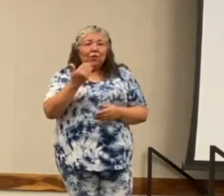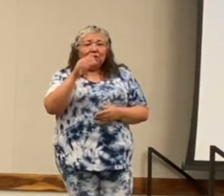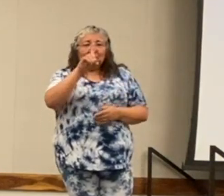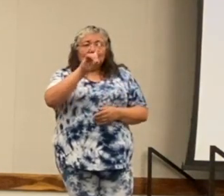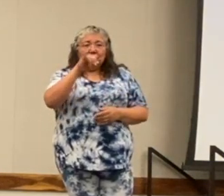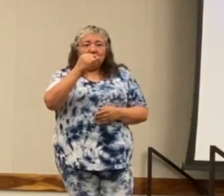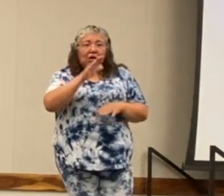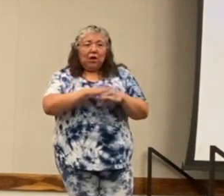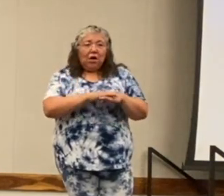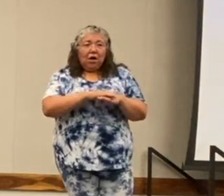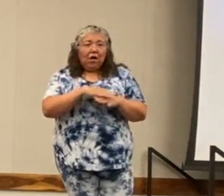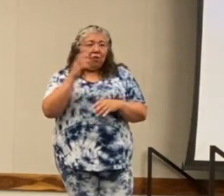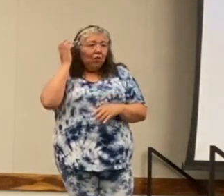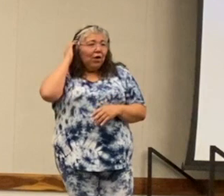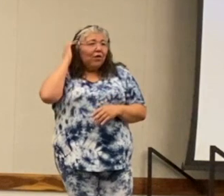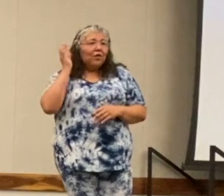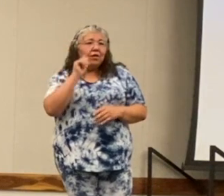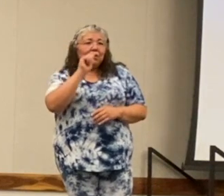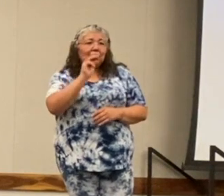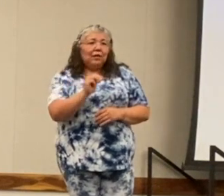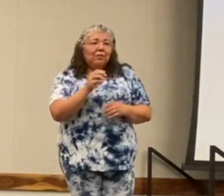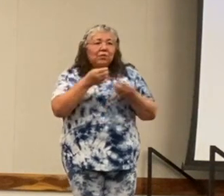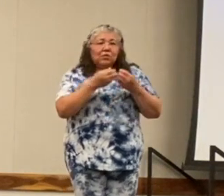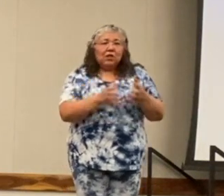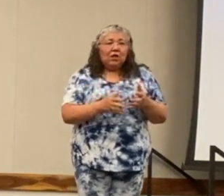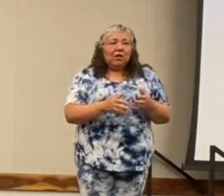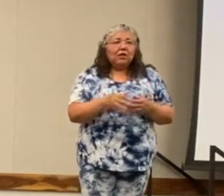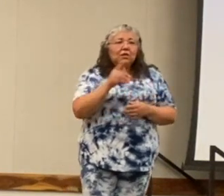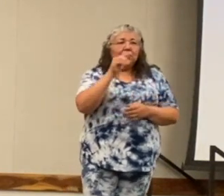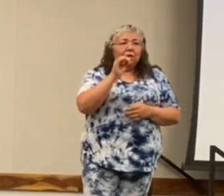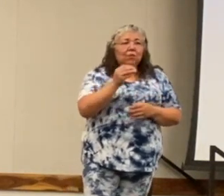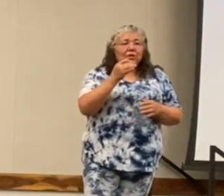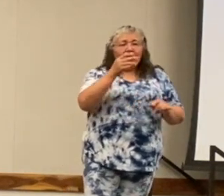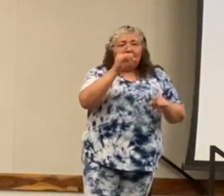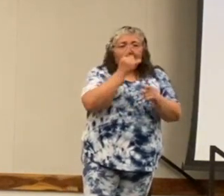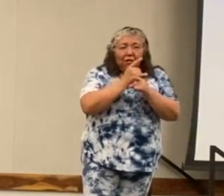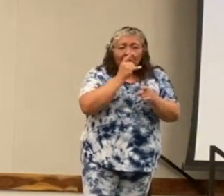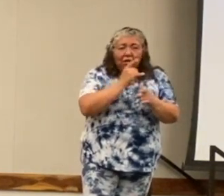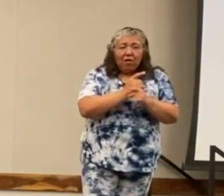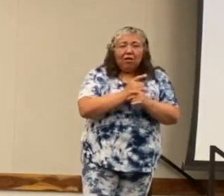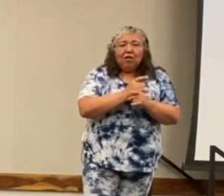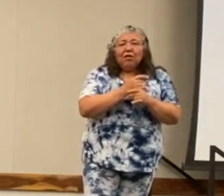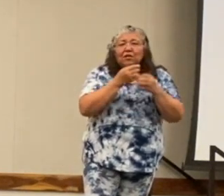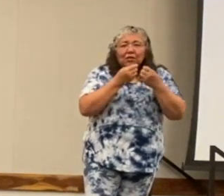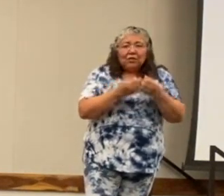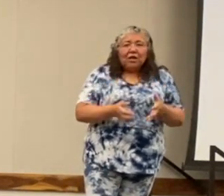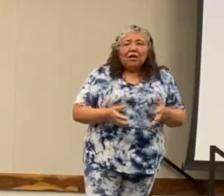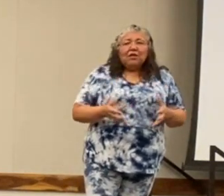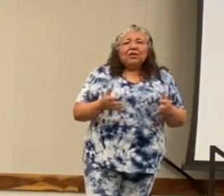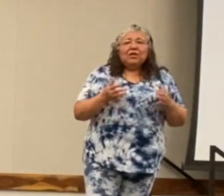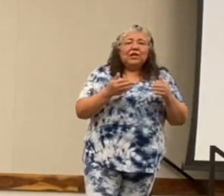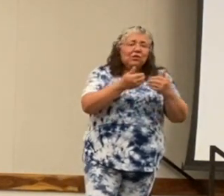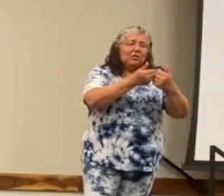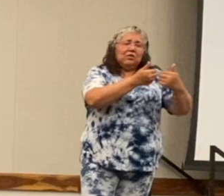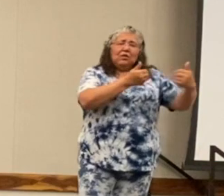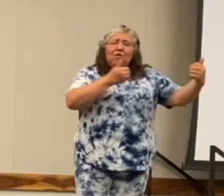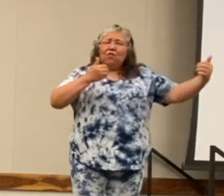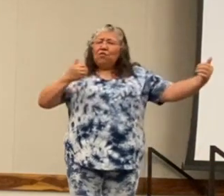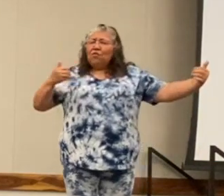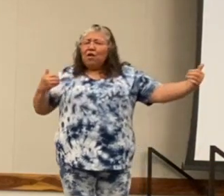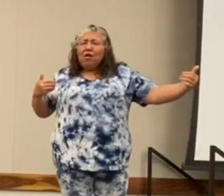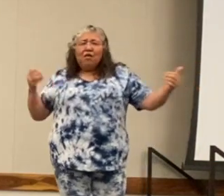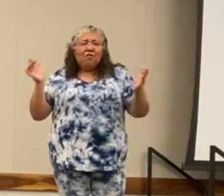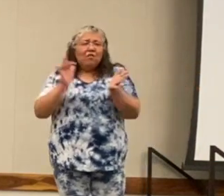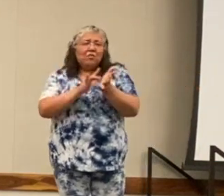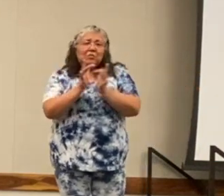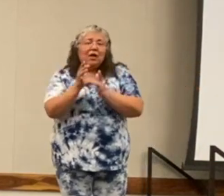radio. And Tim is lost. Tim was an alcoholic. He was lost. He was so far from Jesus. And